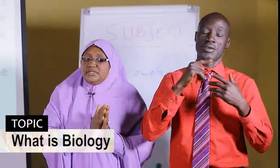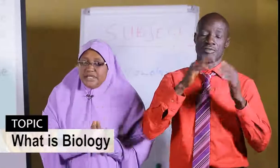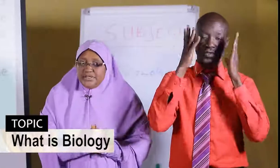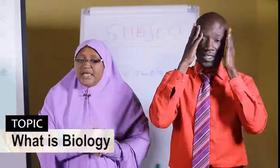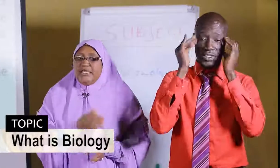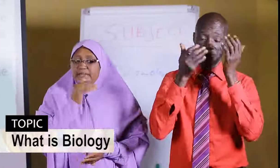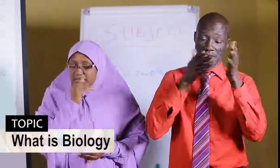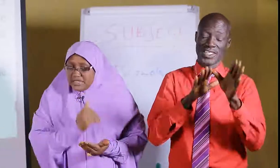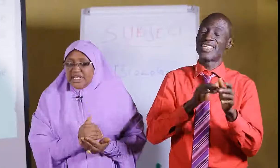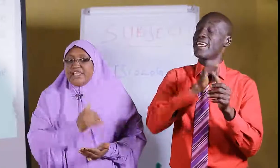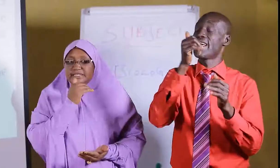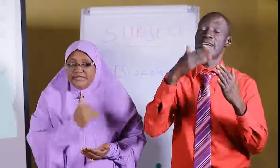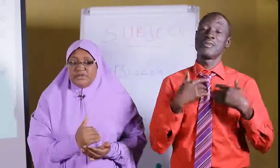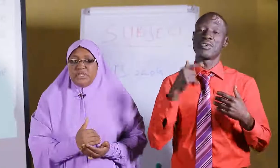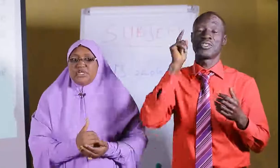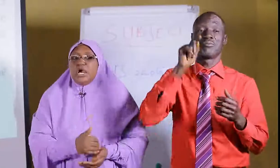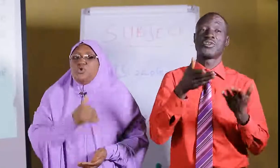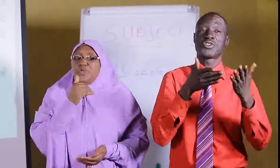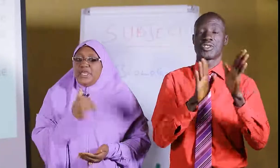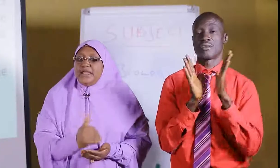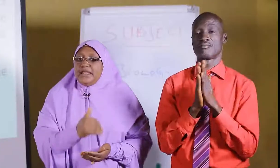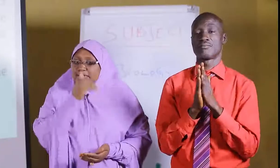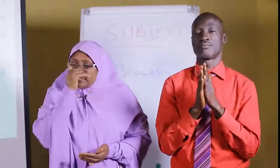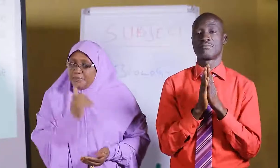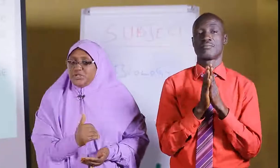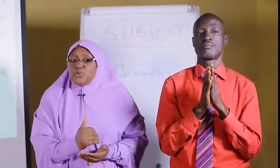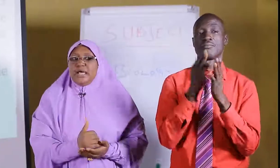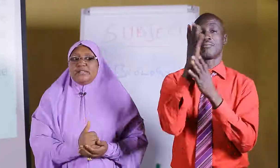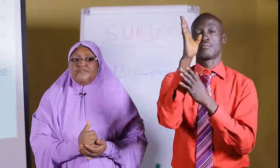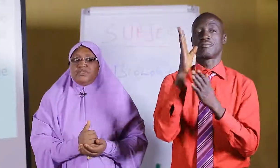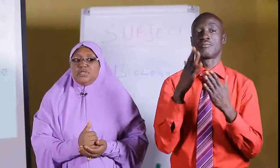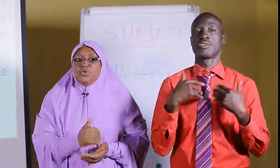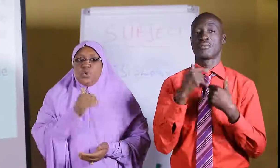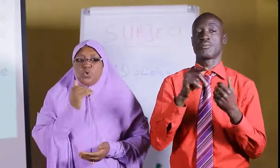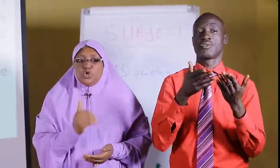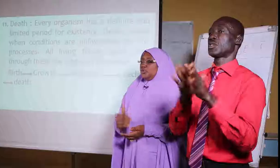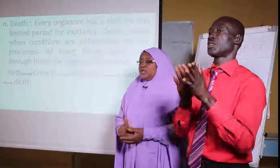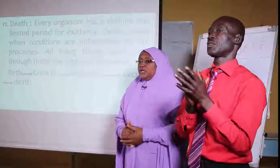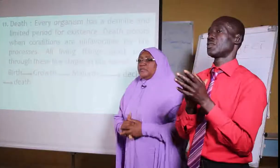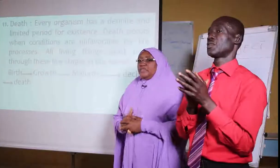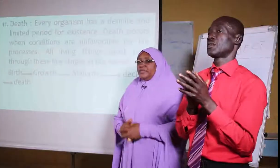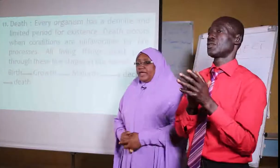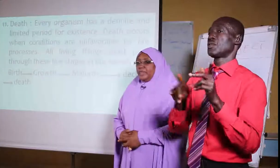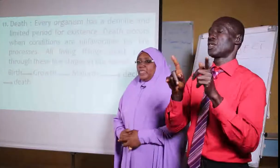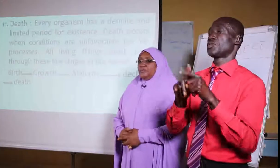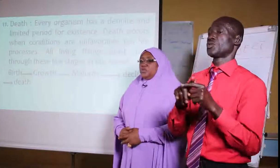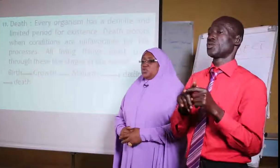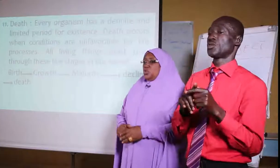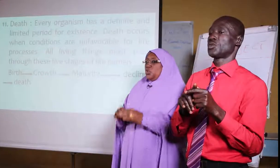experience death, anything that is living, there will be a day that that particular living thing will not be